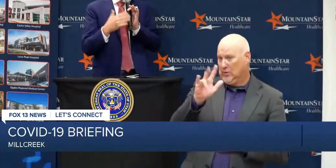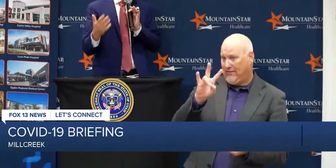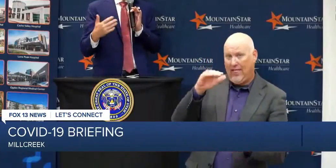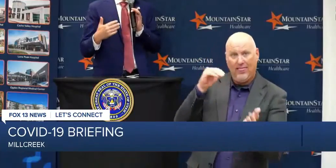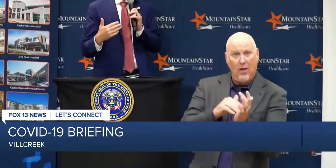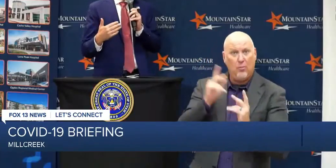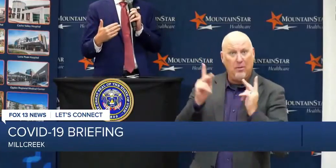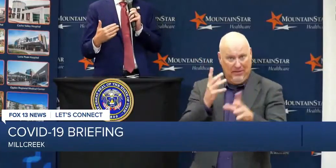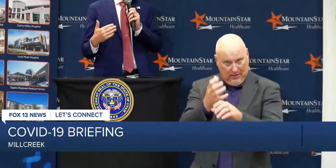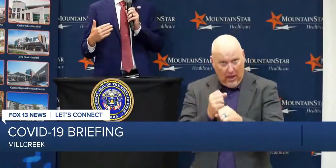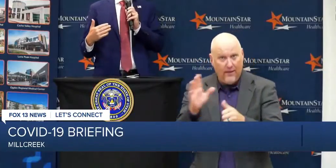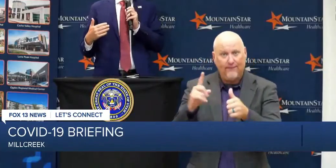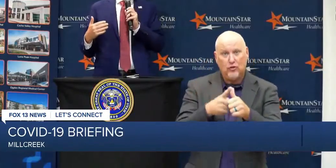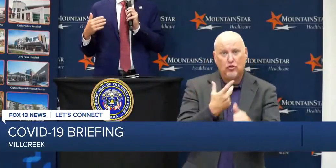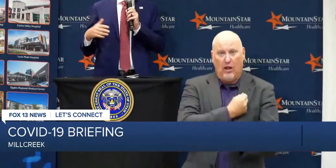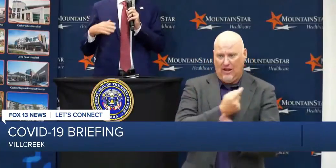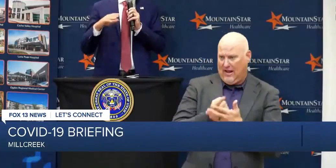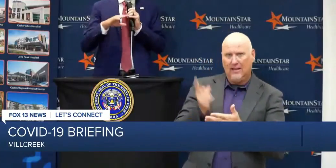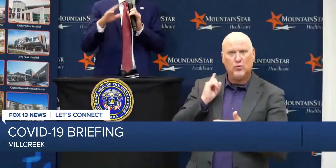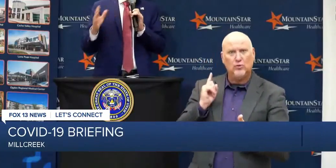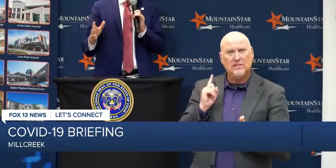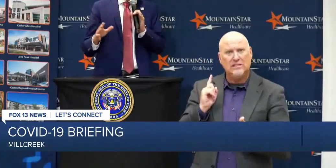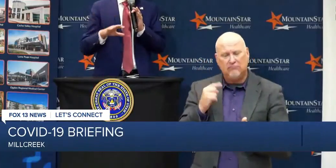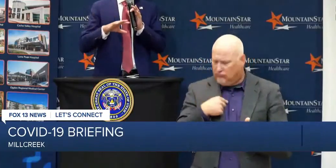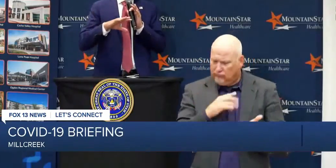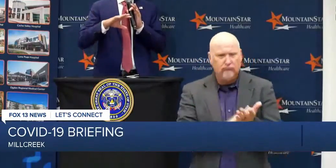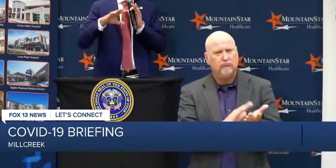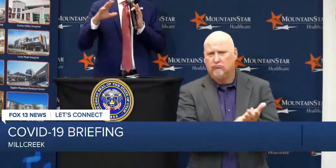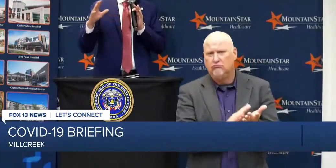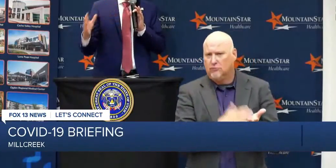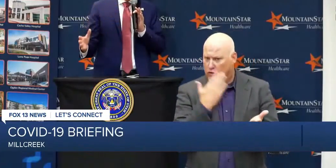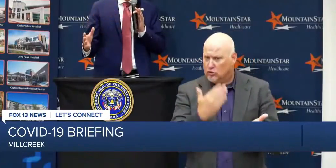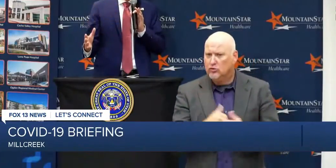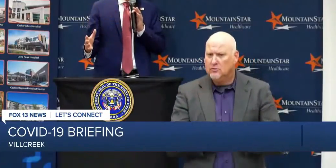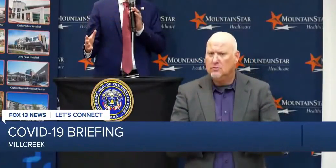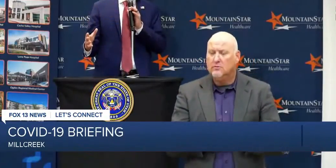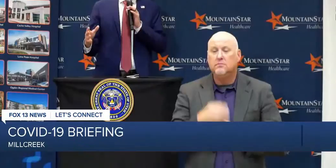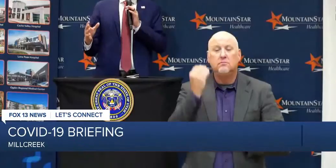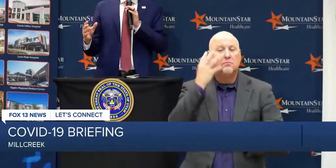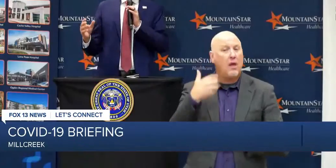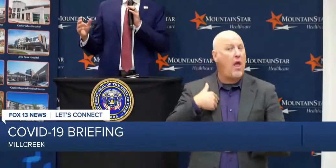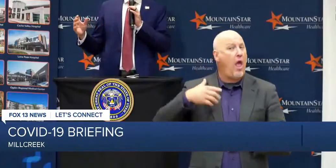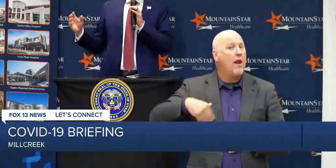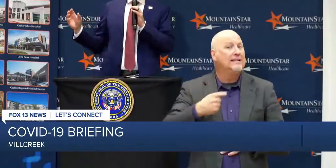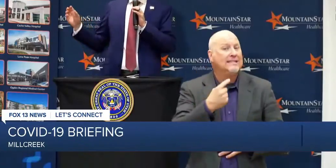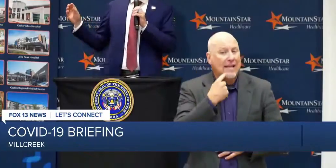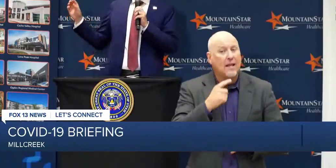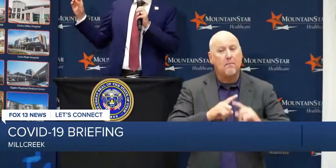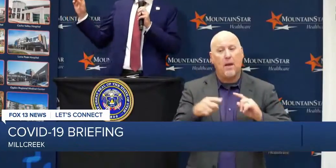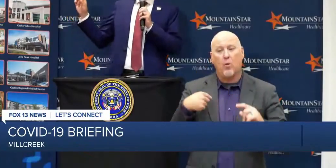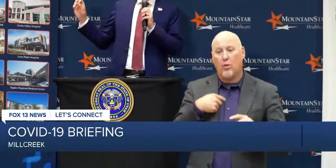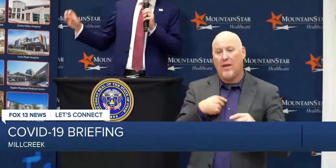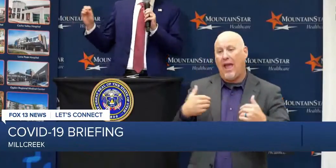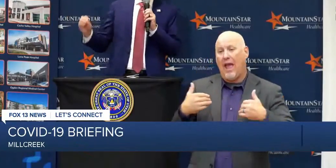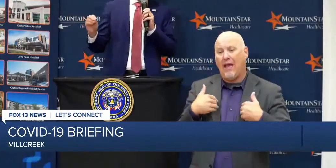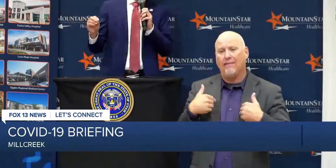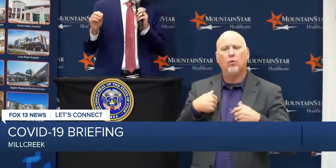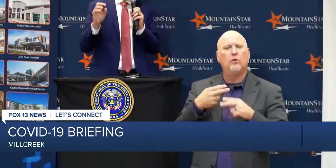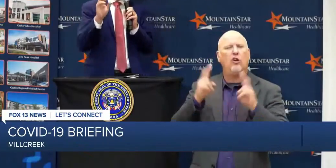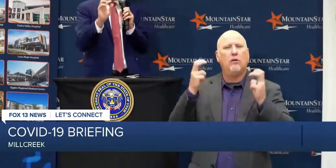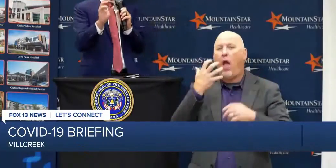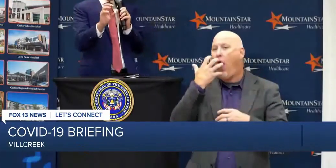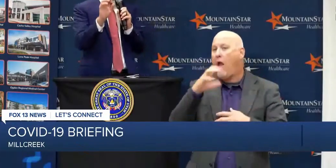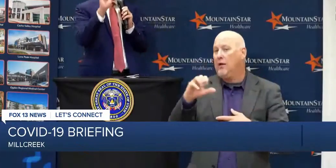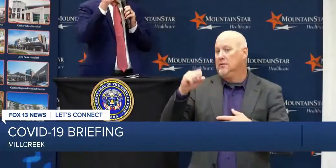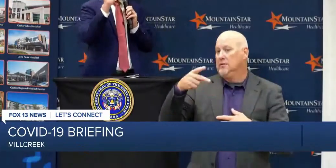hotspot strategy. We didn't talk about that today. It's something we've been doing. We're expanding that, and that is that the health